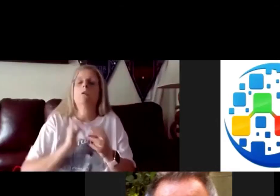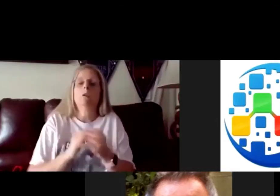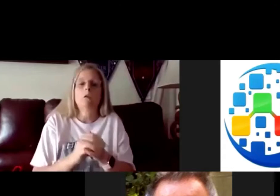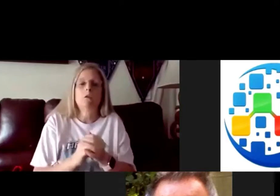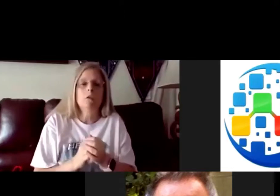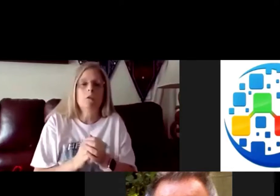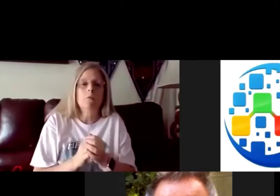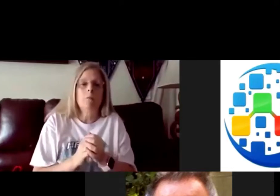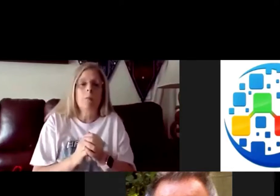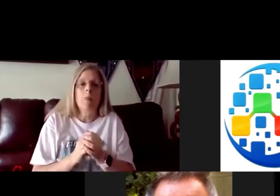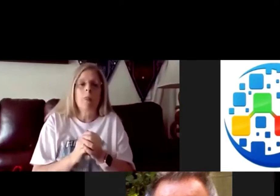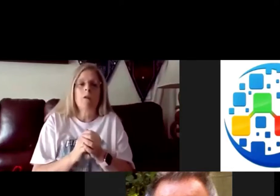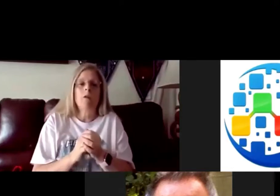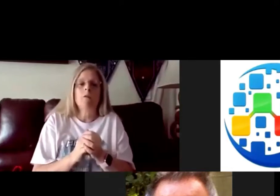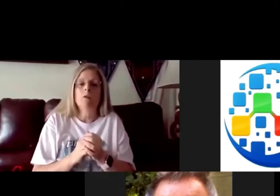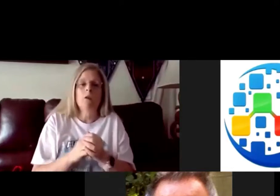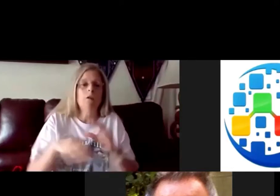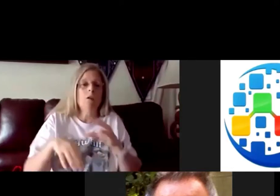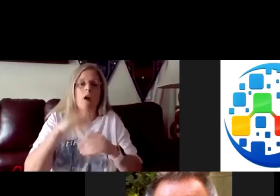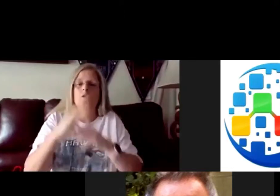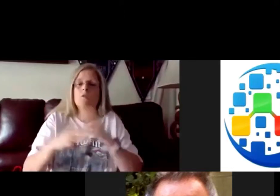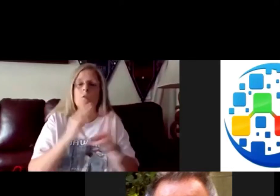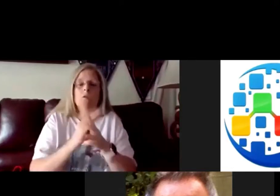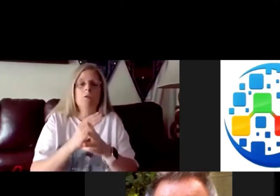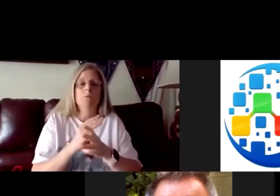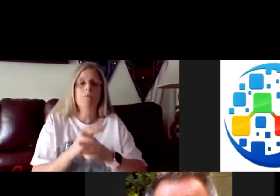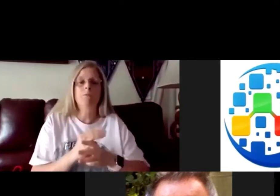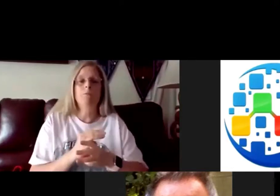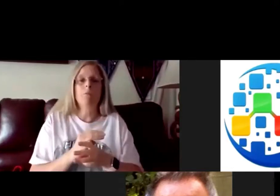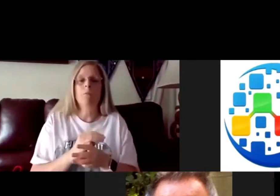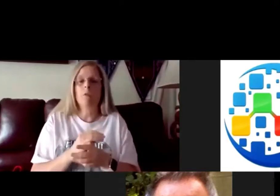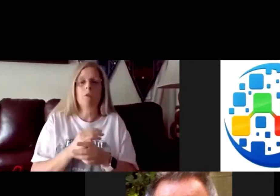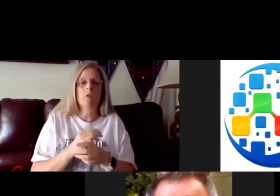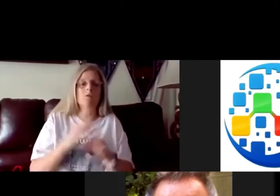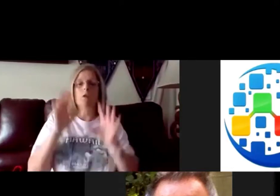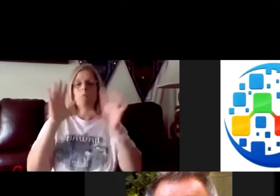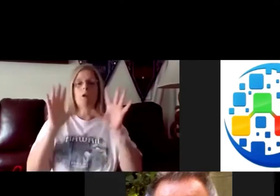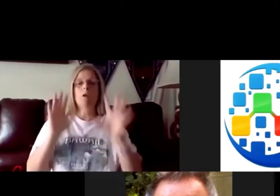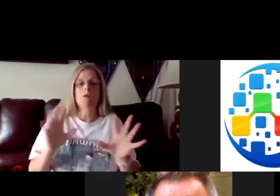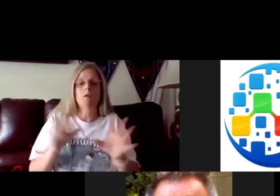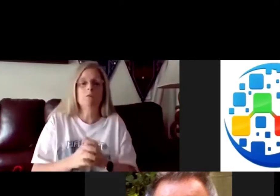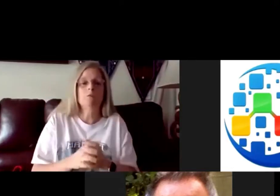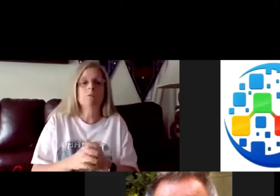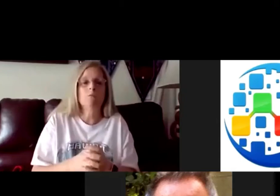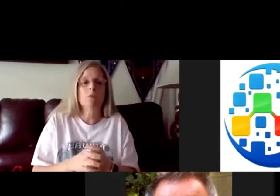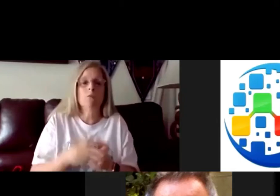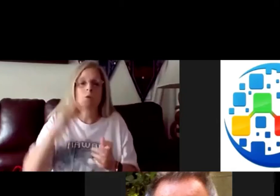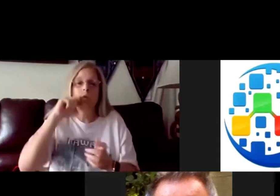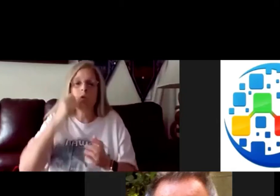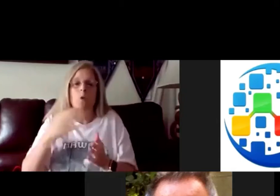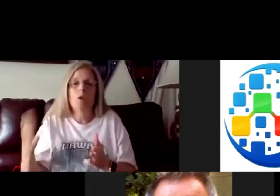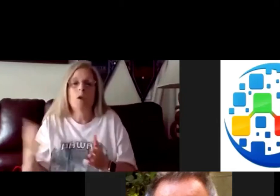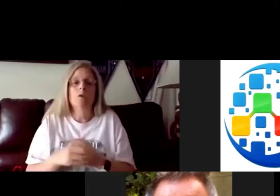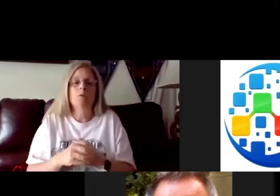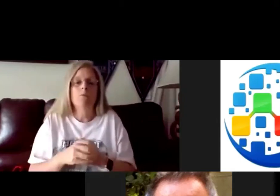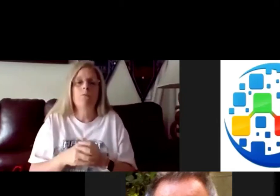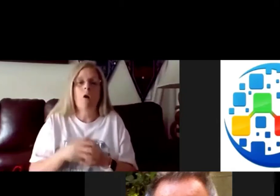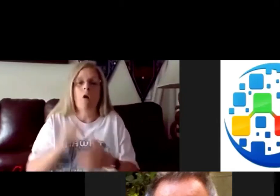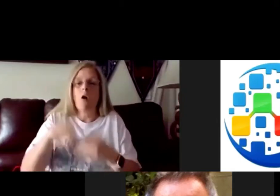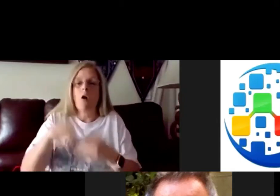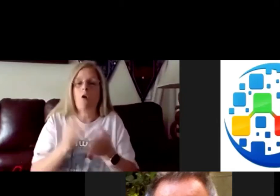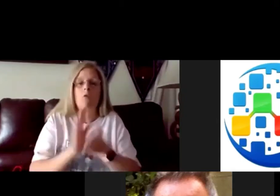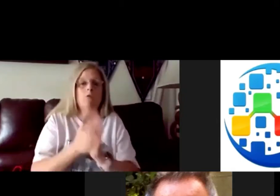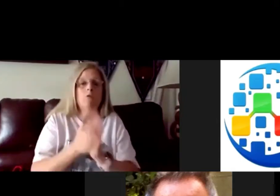it's just out of the world. I mean, it's astronomical, really, really a cool thing. And all of this traffic